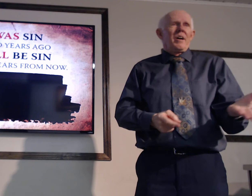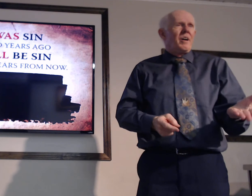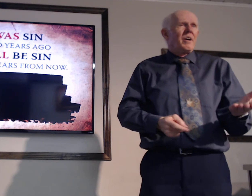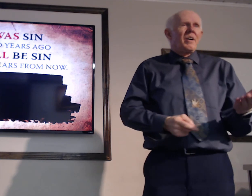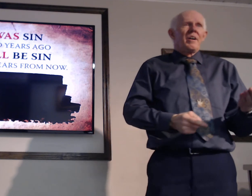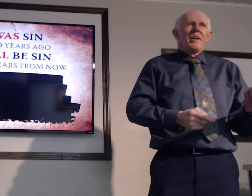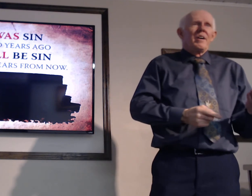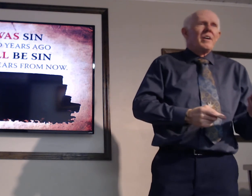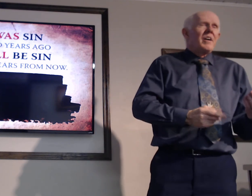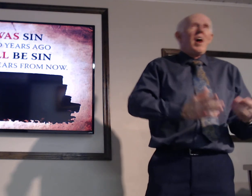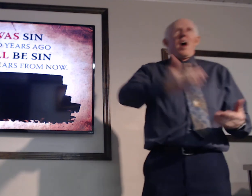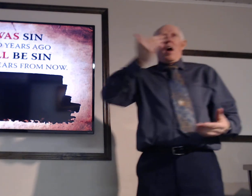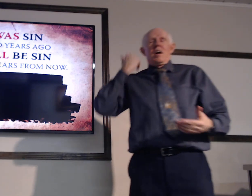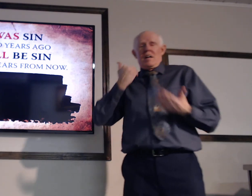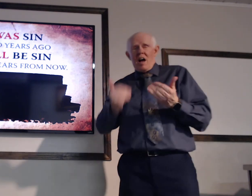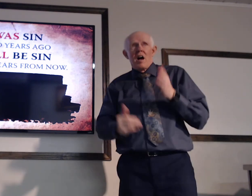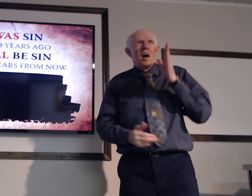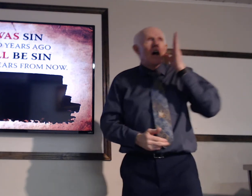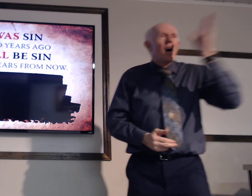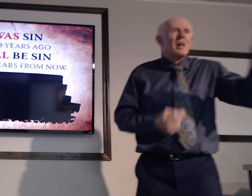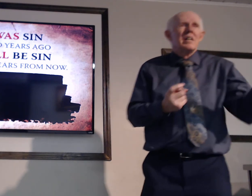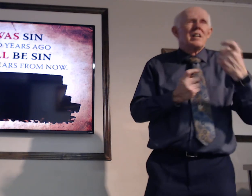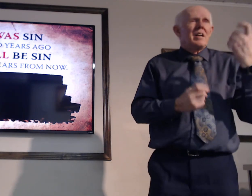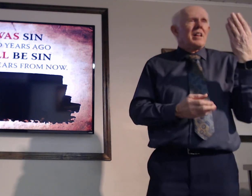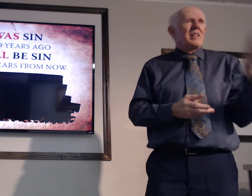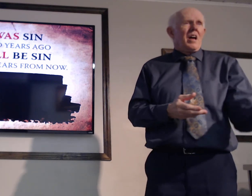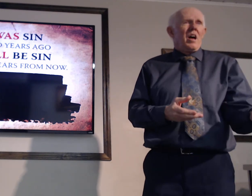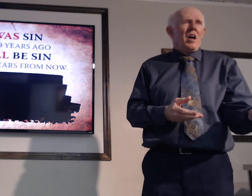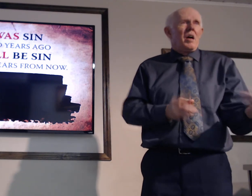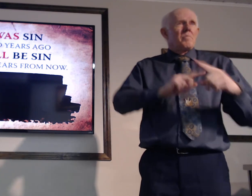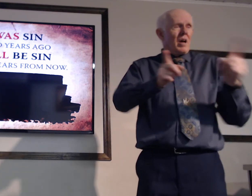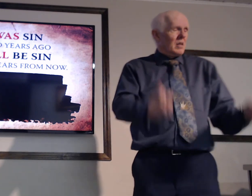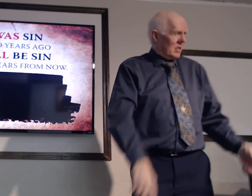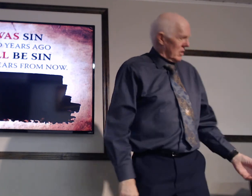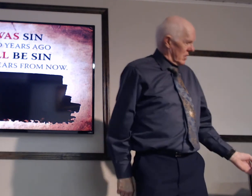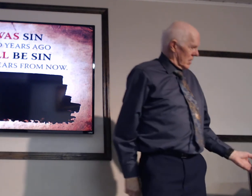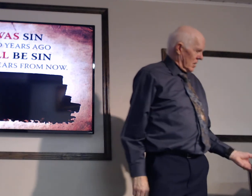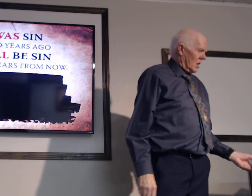Sin is always there, from the past to the future. But